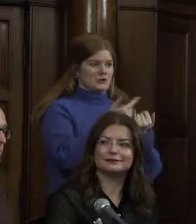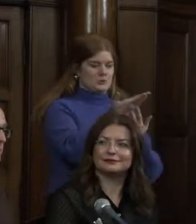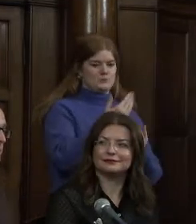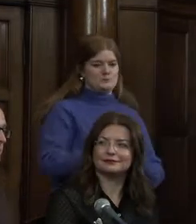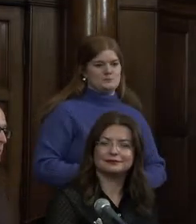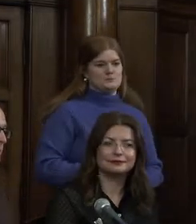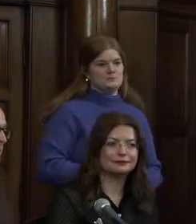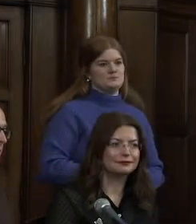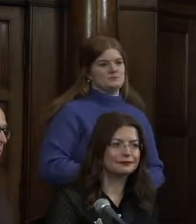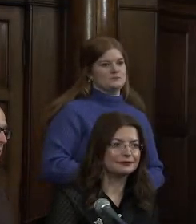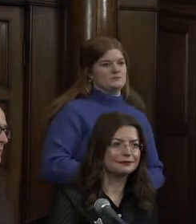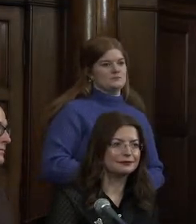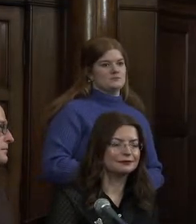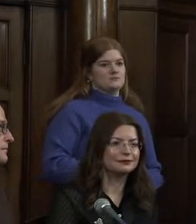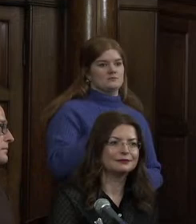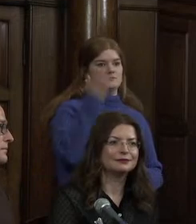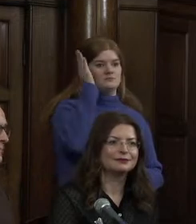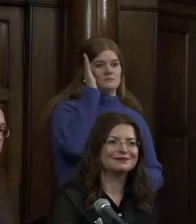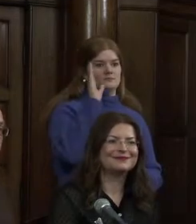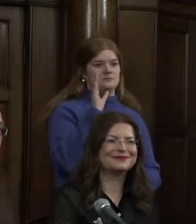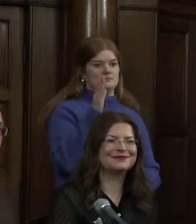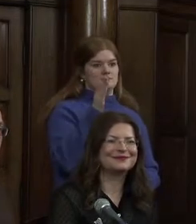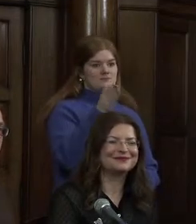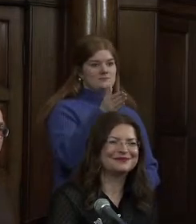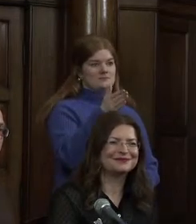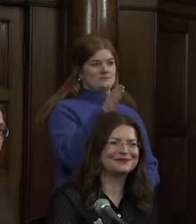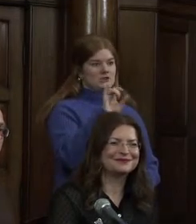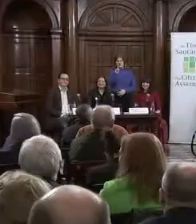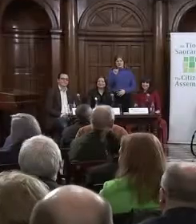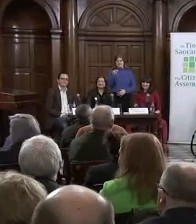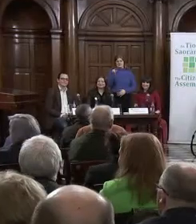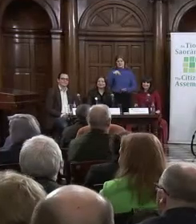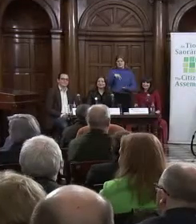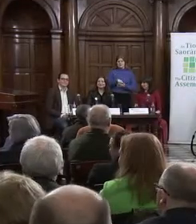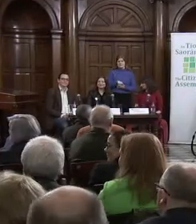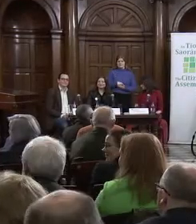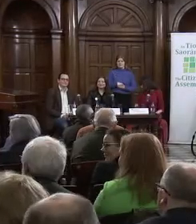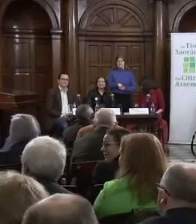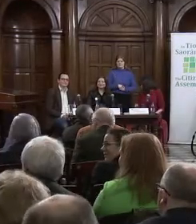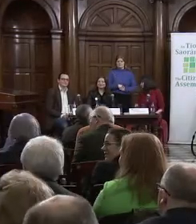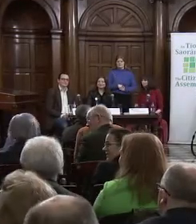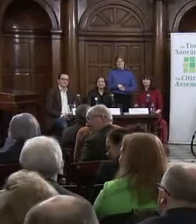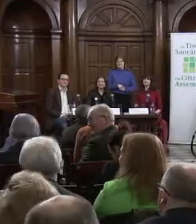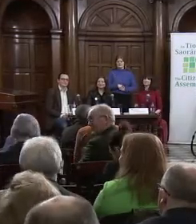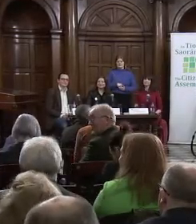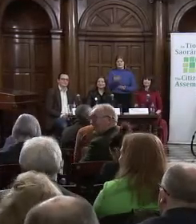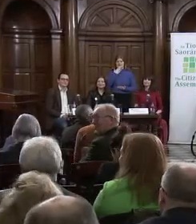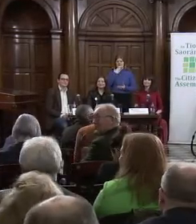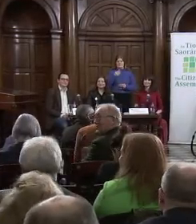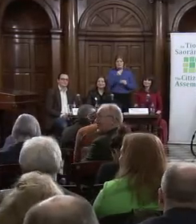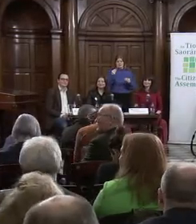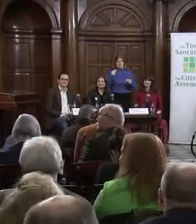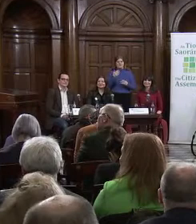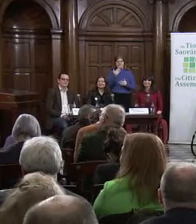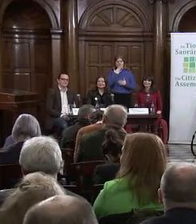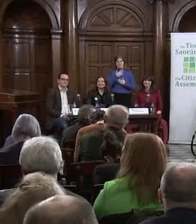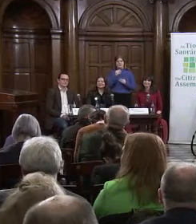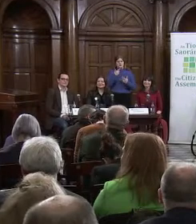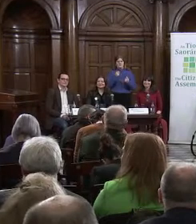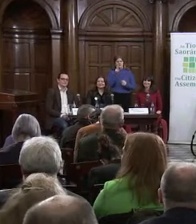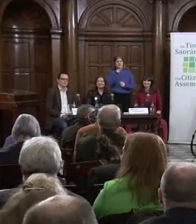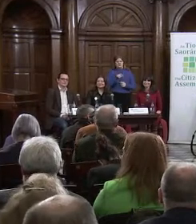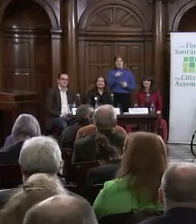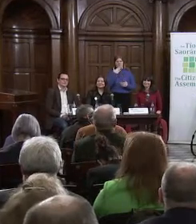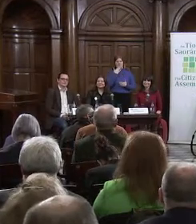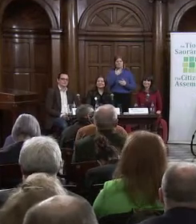that. And speaking of Shirley, if you could stand up, Shirley, that'd be great. Thank you very much, and thank you very much, Chairperson, and